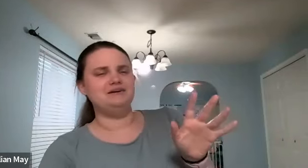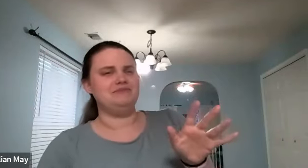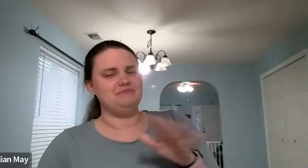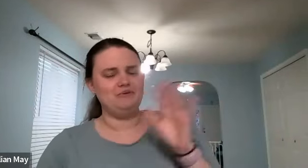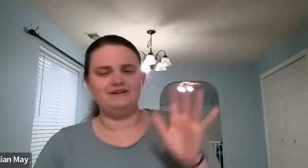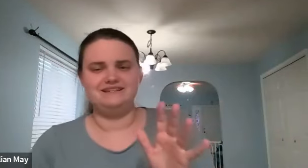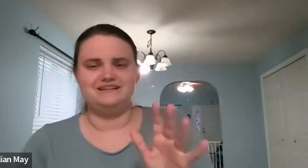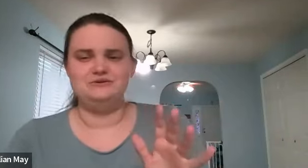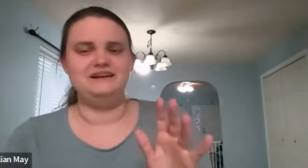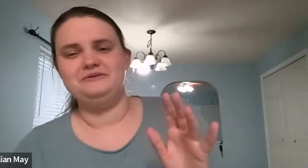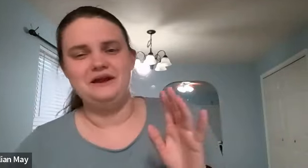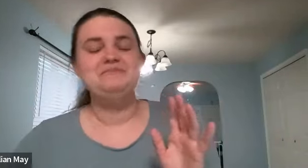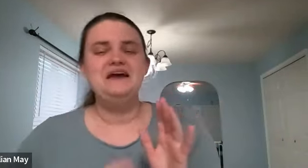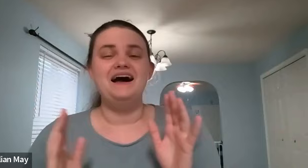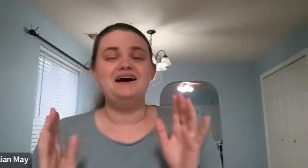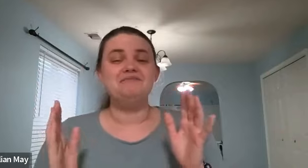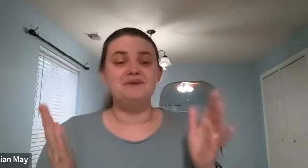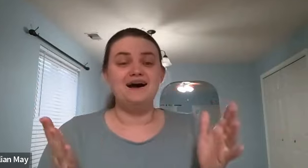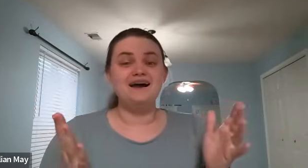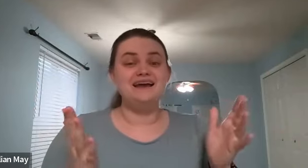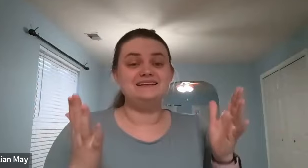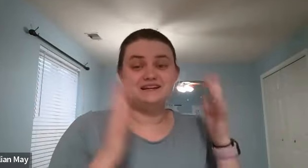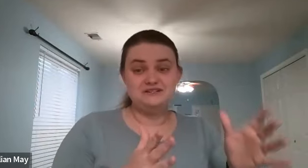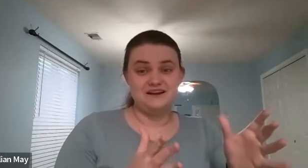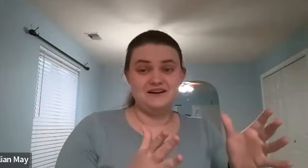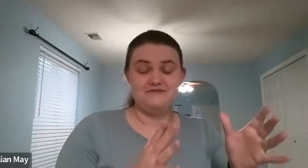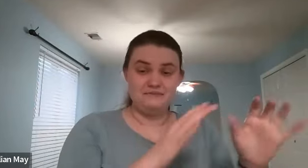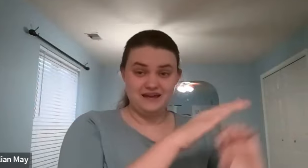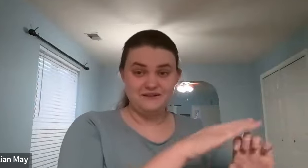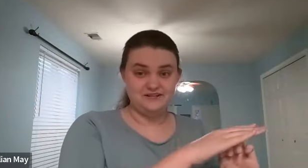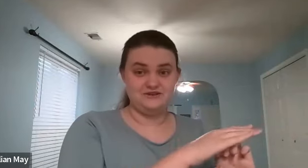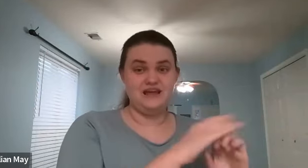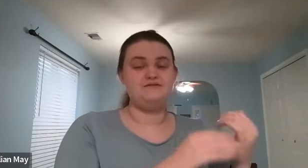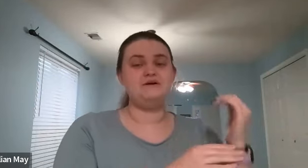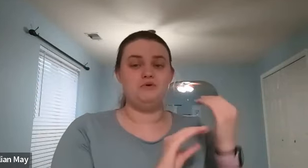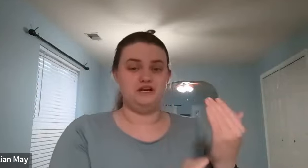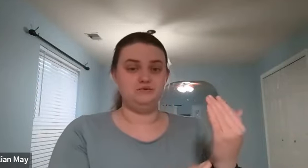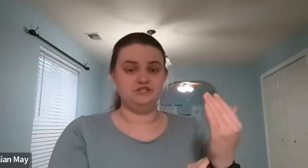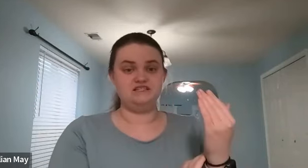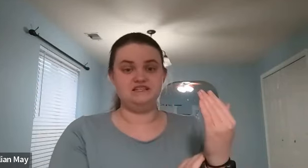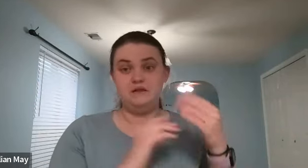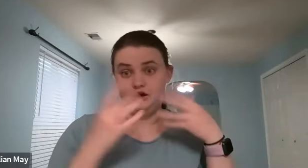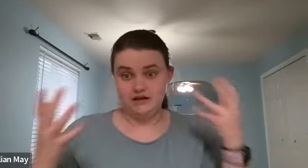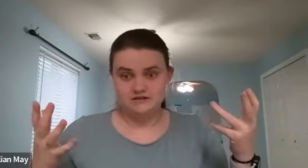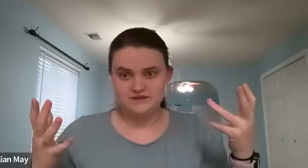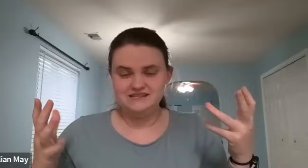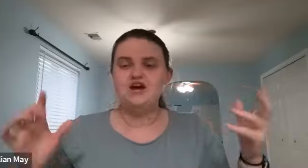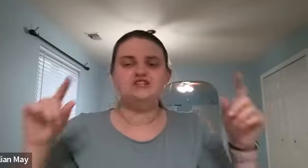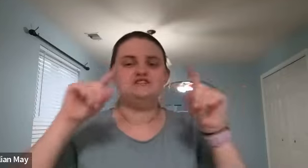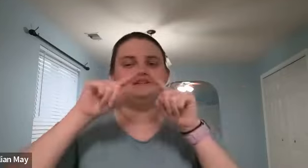I'm going on a side story and I don't care. My secretary from my elementary, every morning when she sends out like our announcements, she's always got one